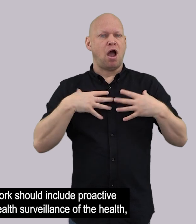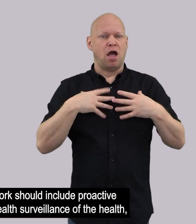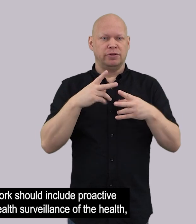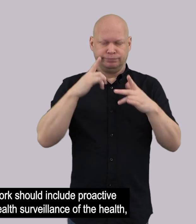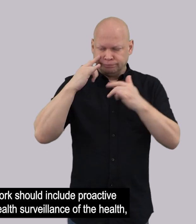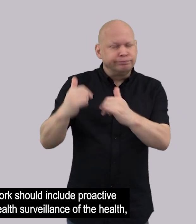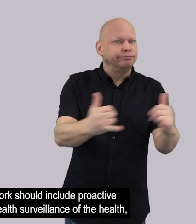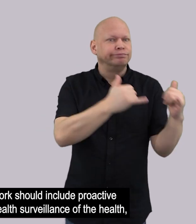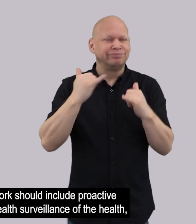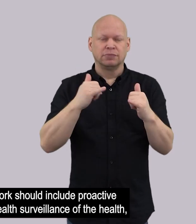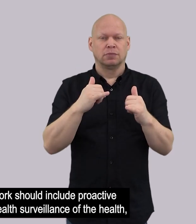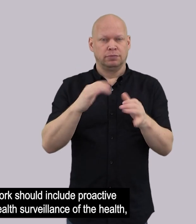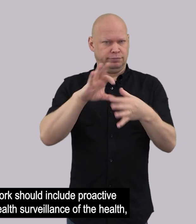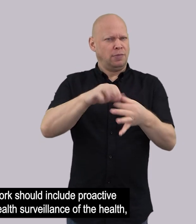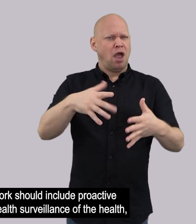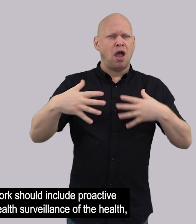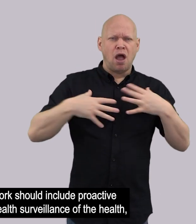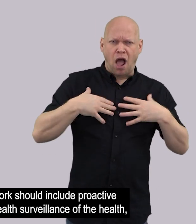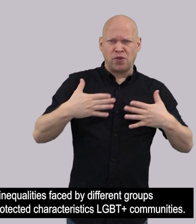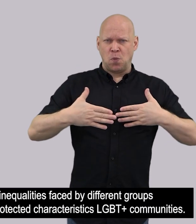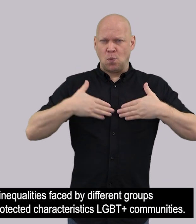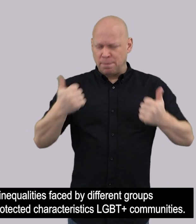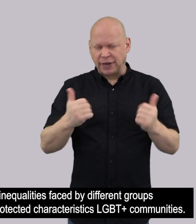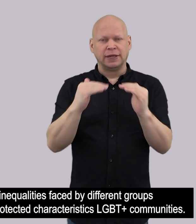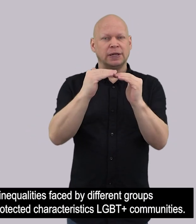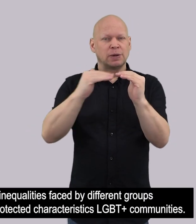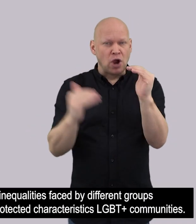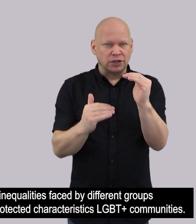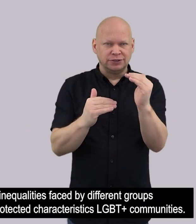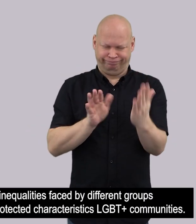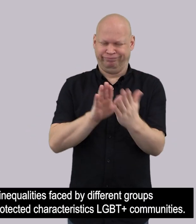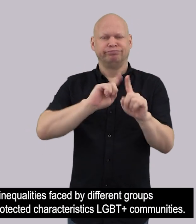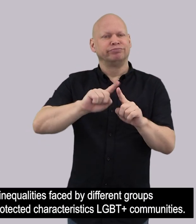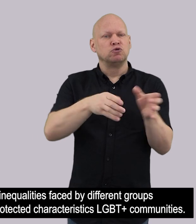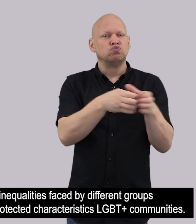including those with protected characteristics, LGBT+ communities.